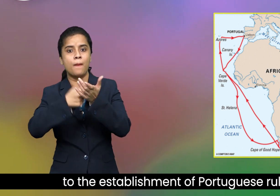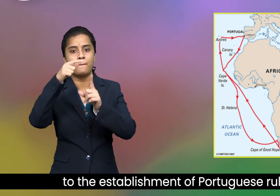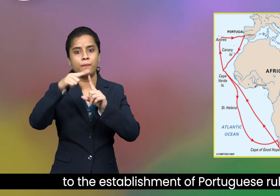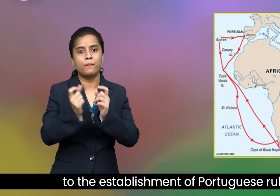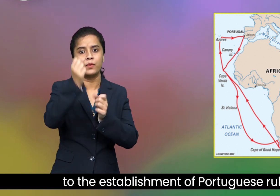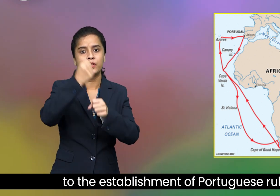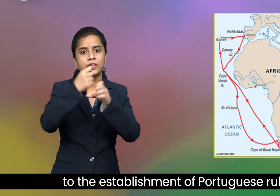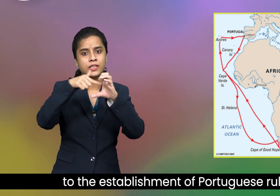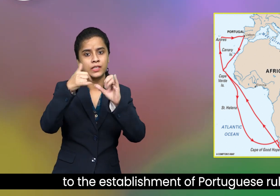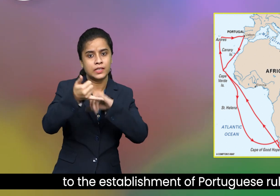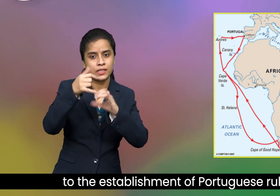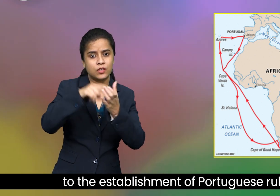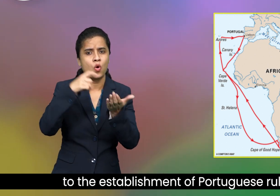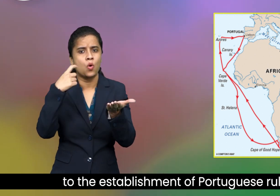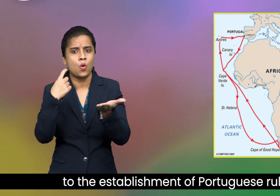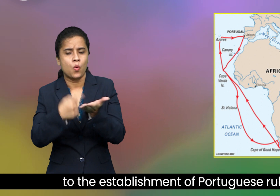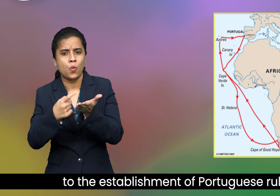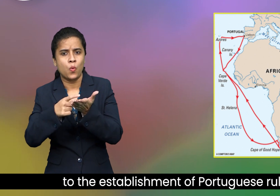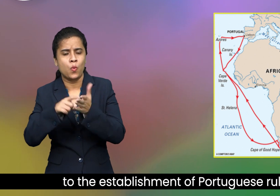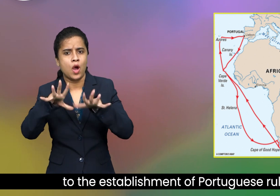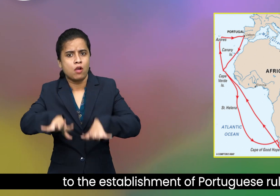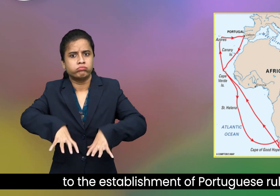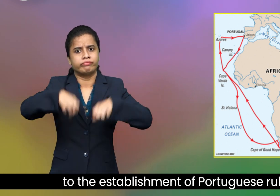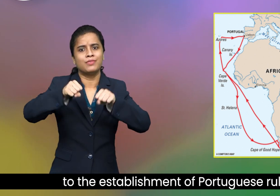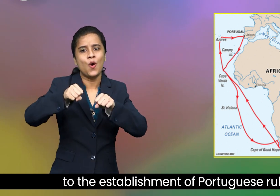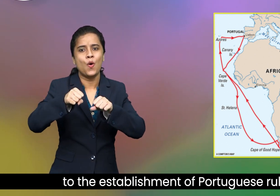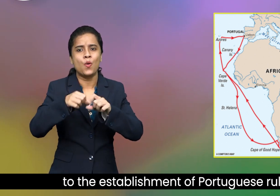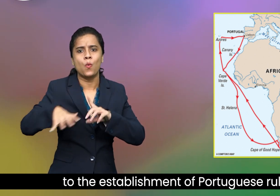of Portuguese rule over Goa.